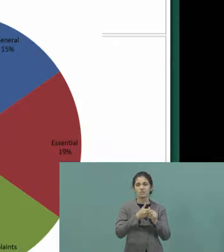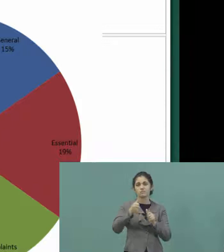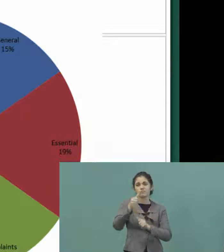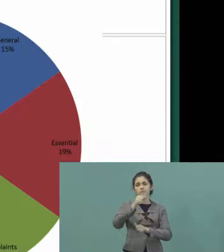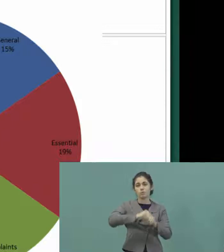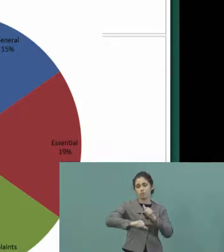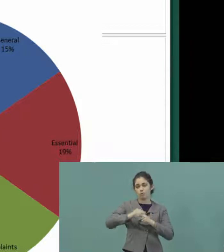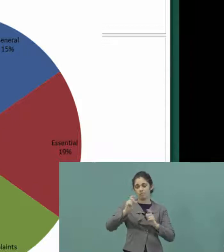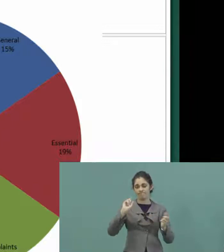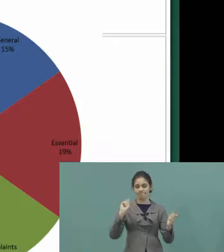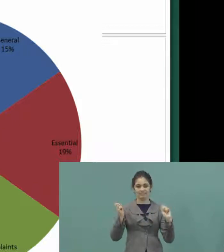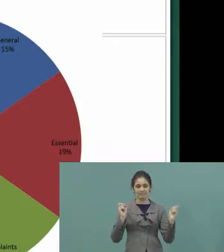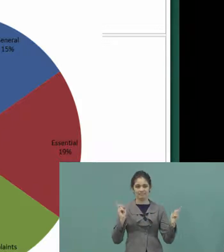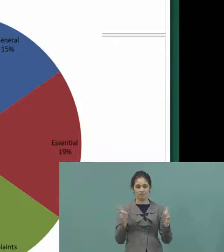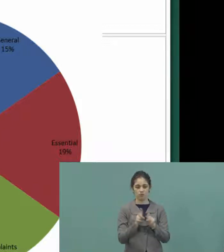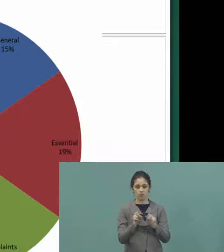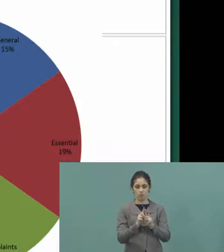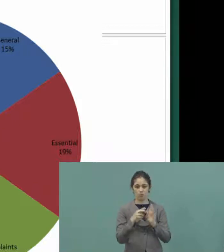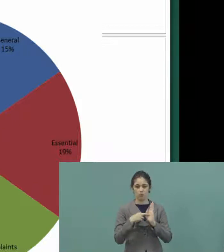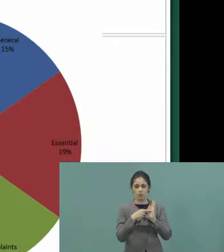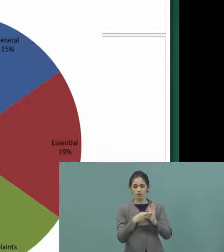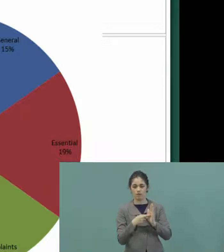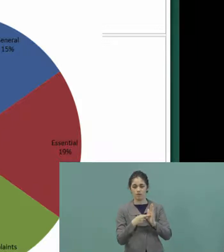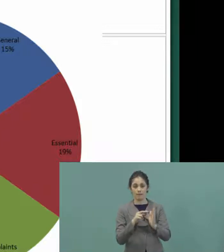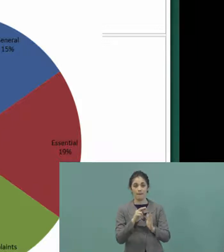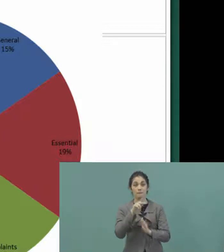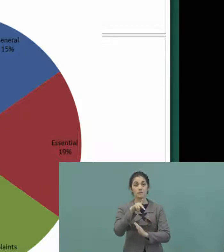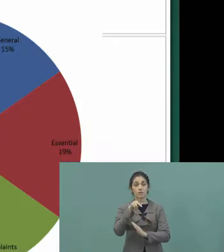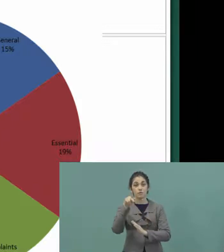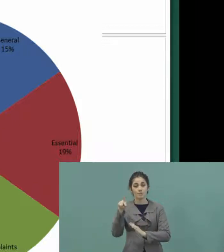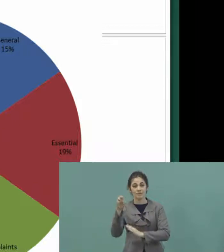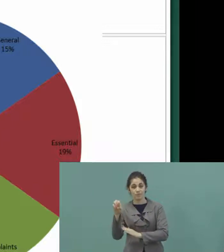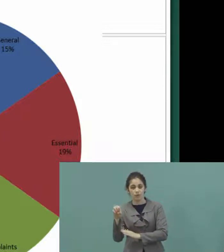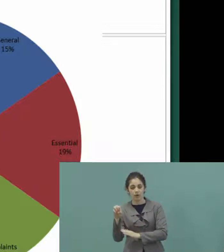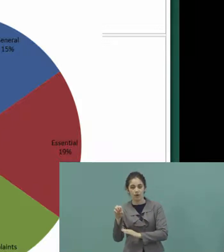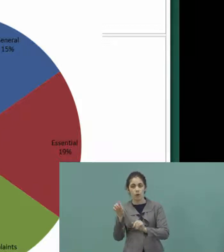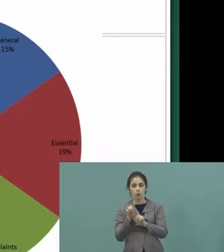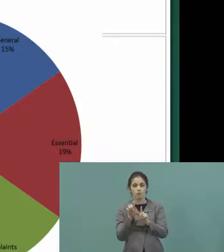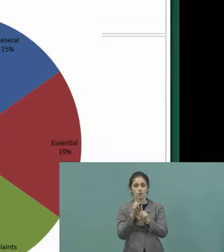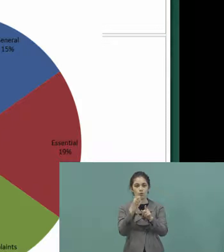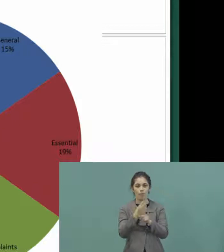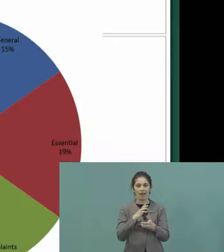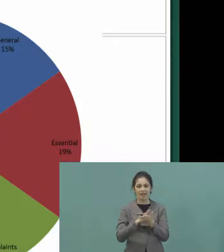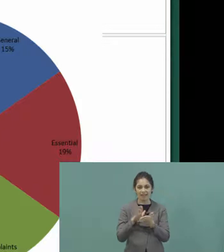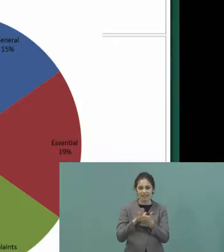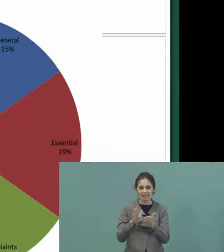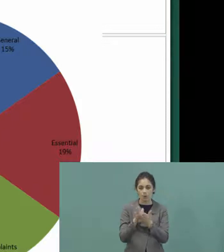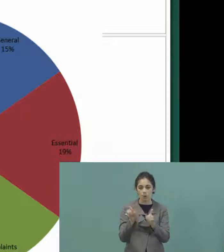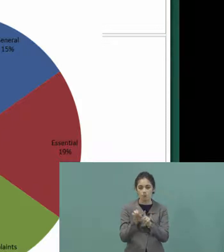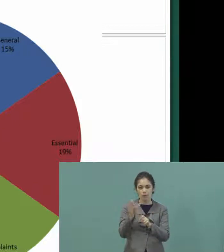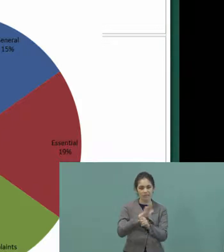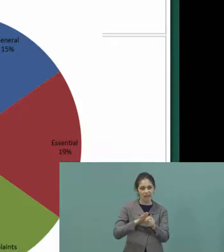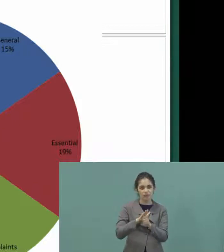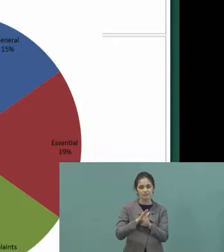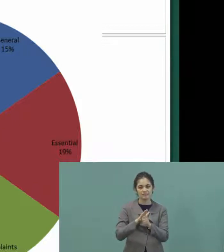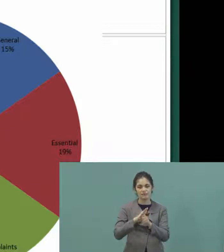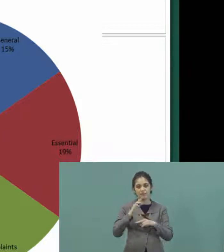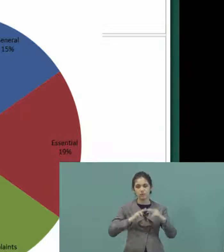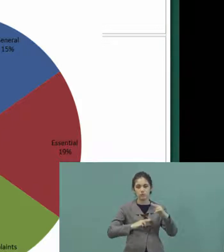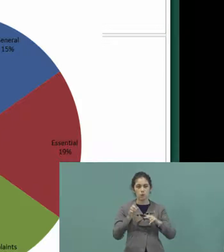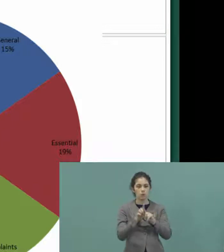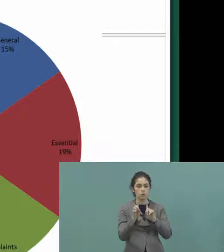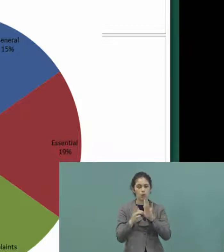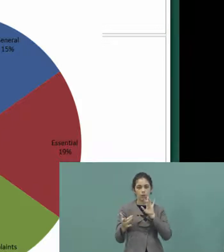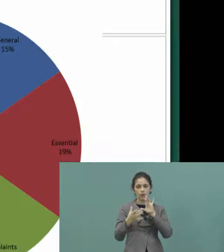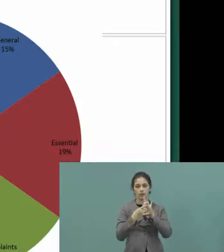distancing requirements, using personal protective equipment, proper sanitation in sites, concerns that may